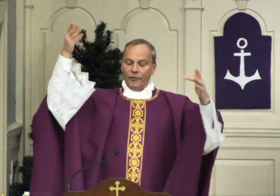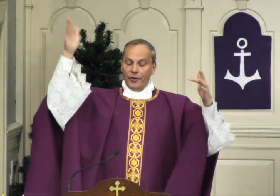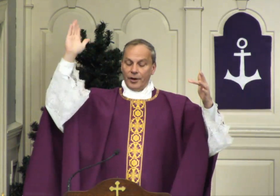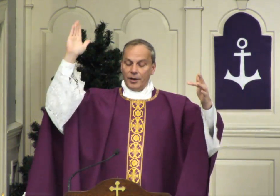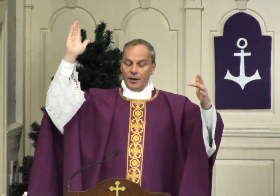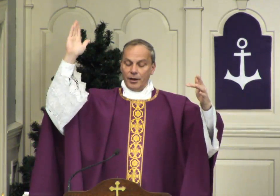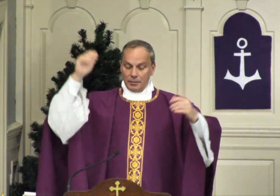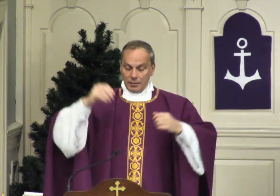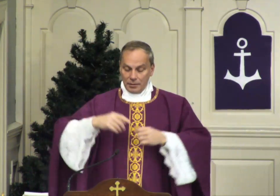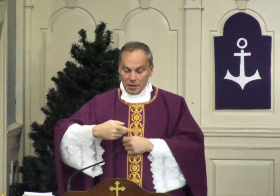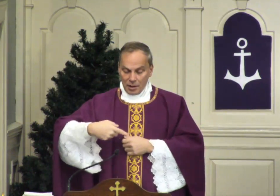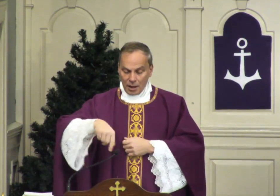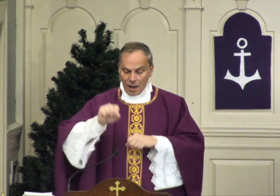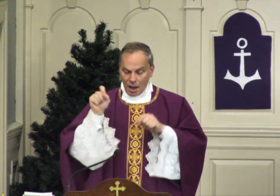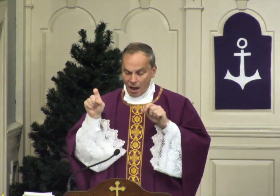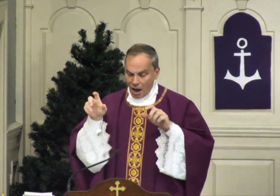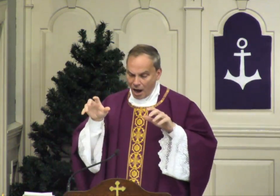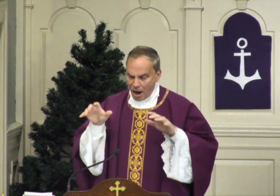glorifying God.